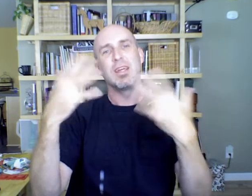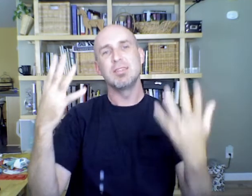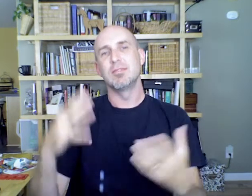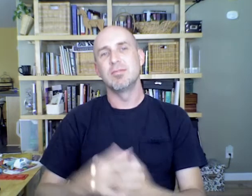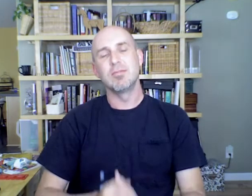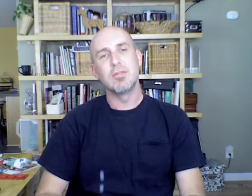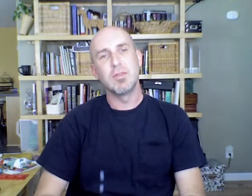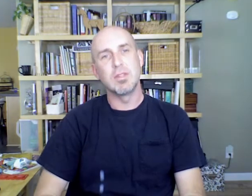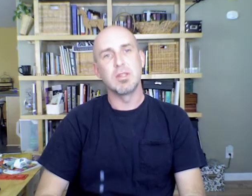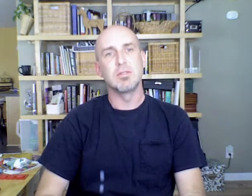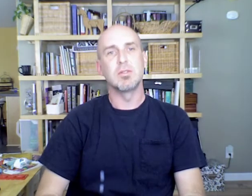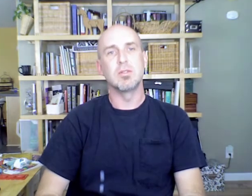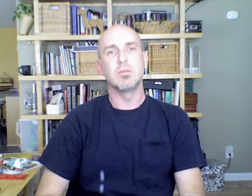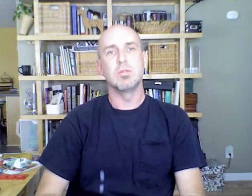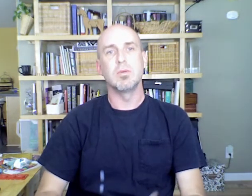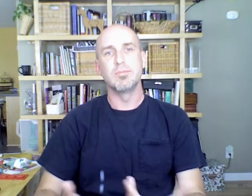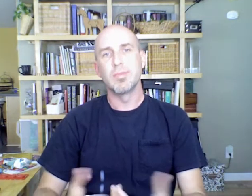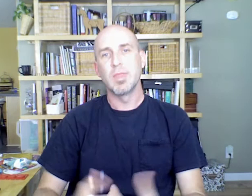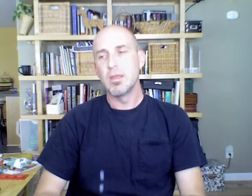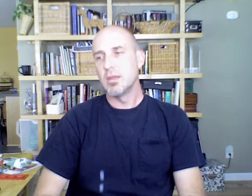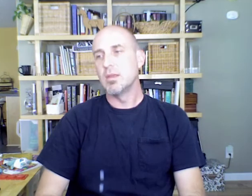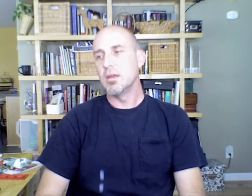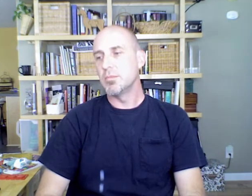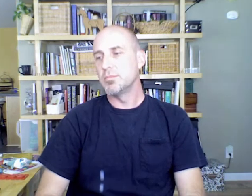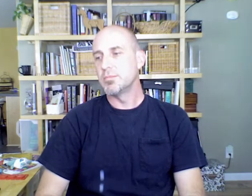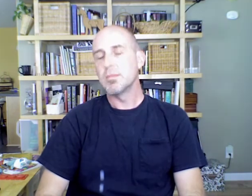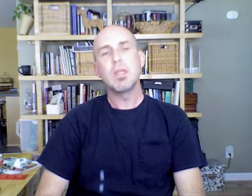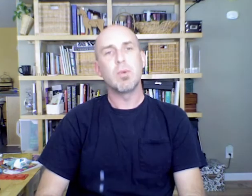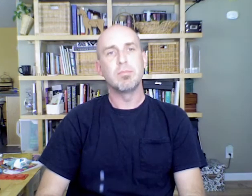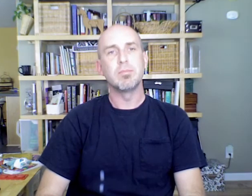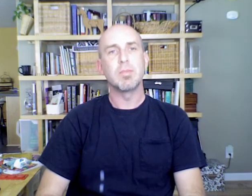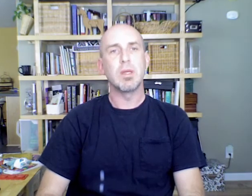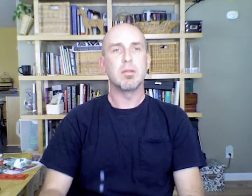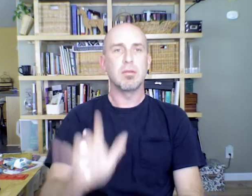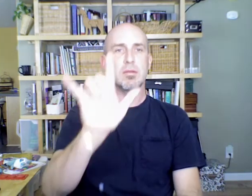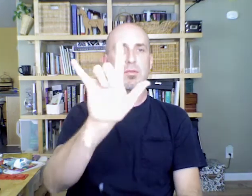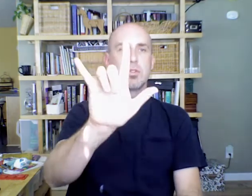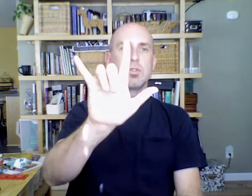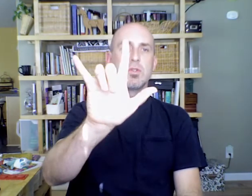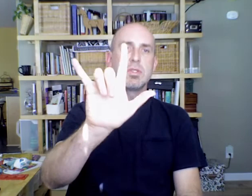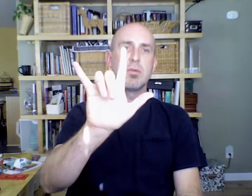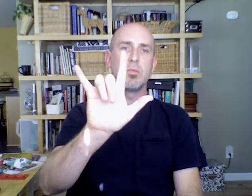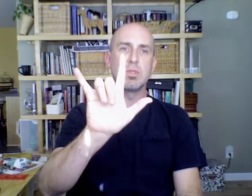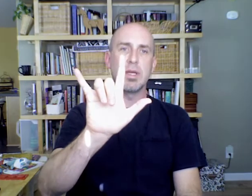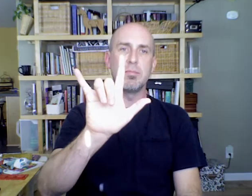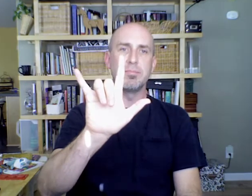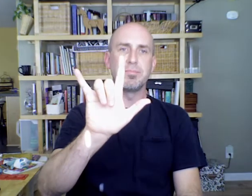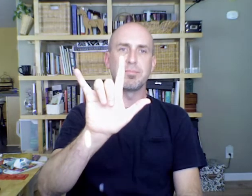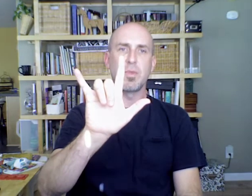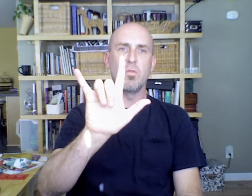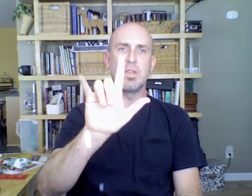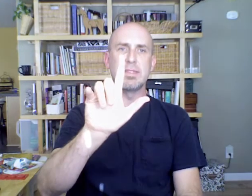of fun things you can do. So anyway, just to show the sign one more time, hopefully it's